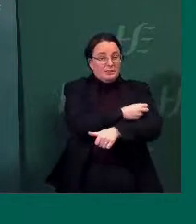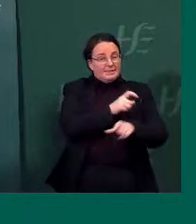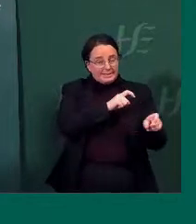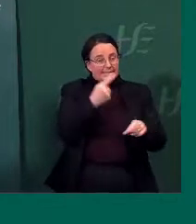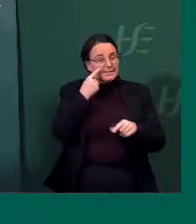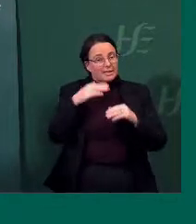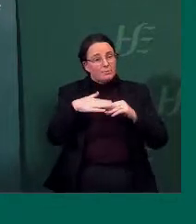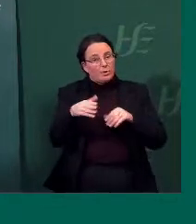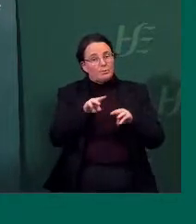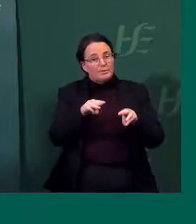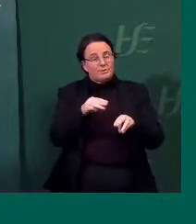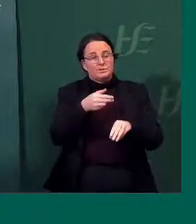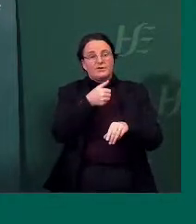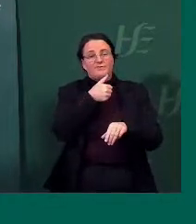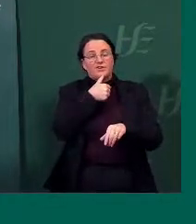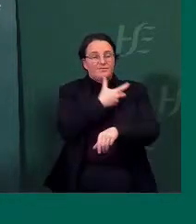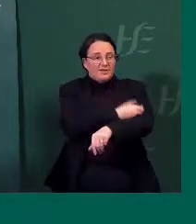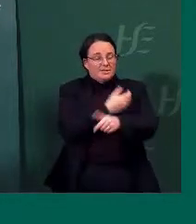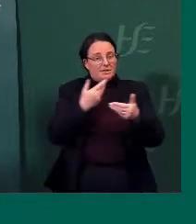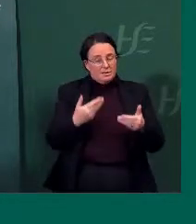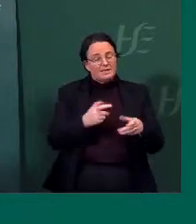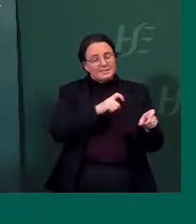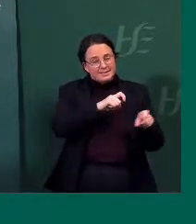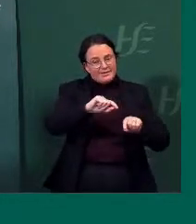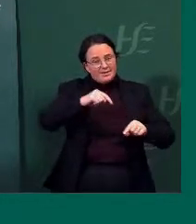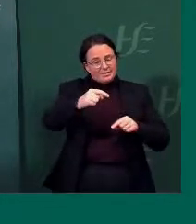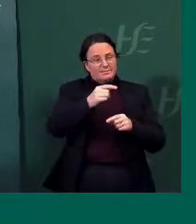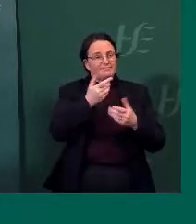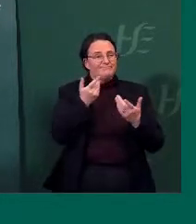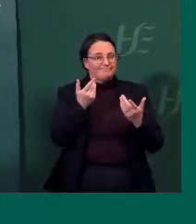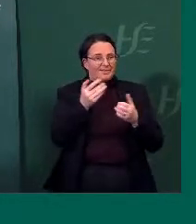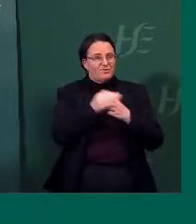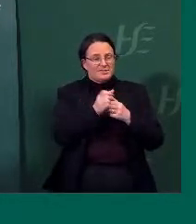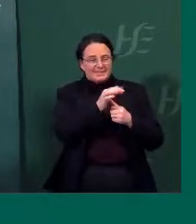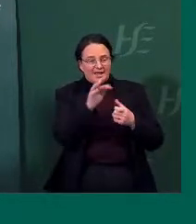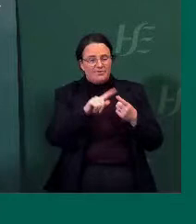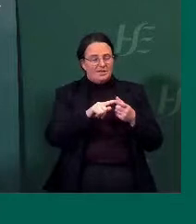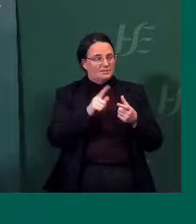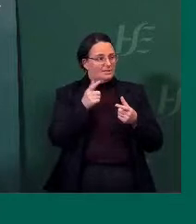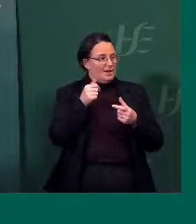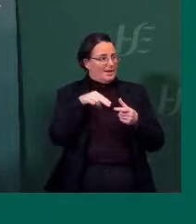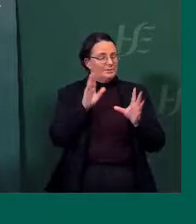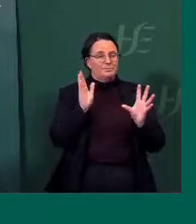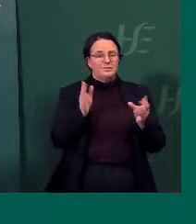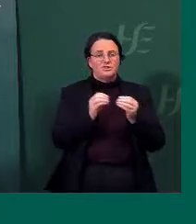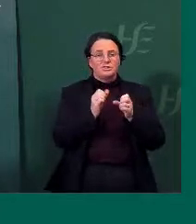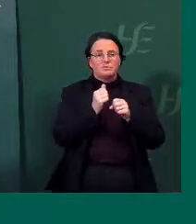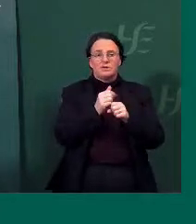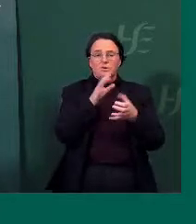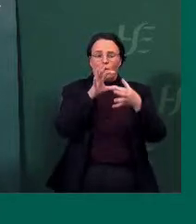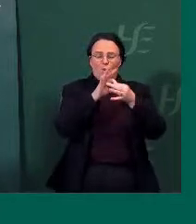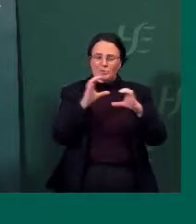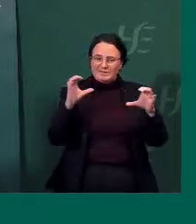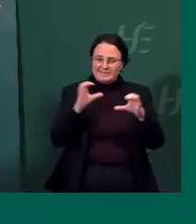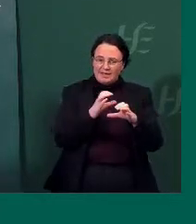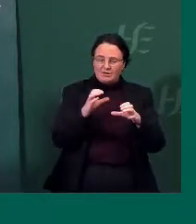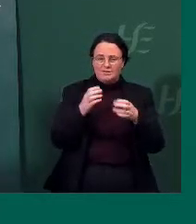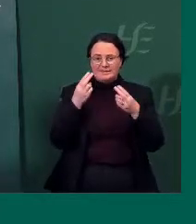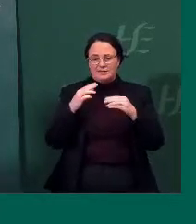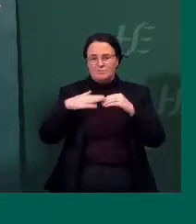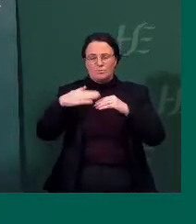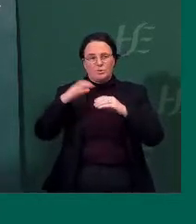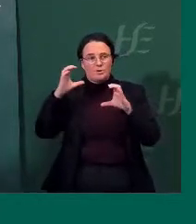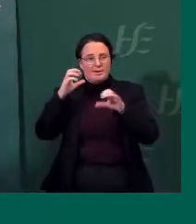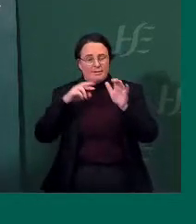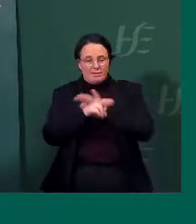the capacity, we are still facing challenges on the staffing side. Anne referred to home care as just another area, I suppose, in our health system, but we're continuing to seek